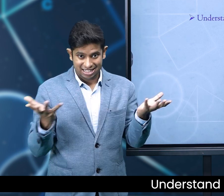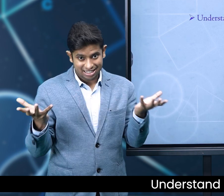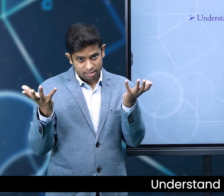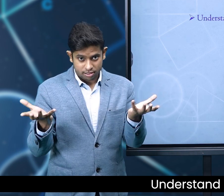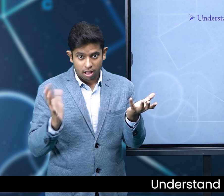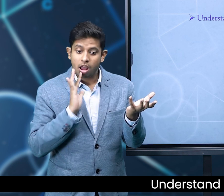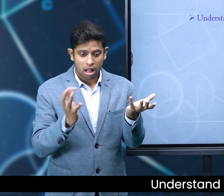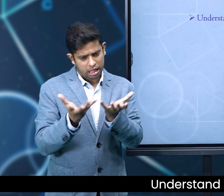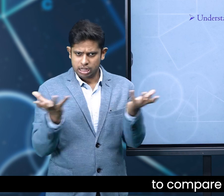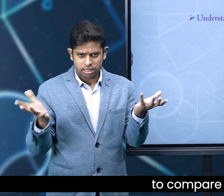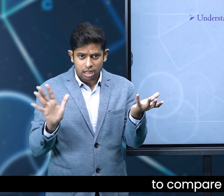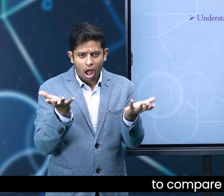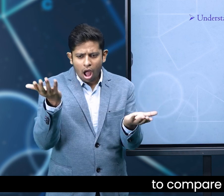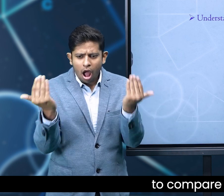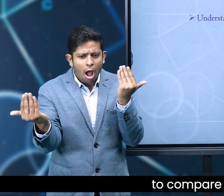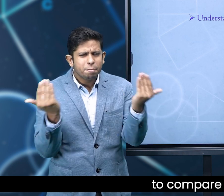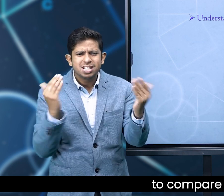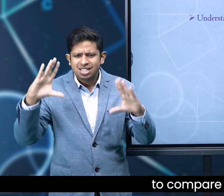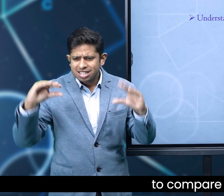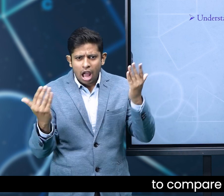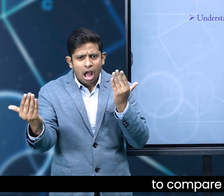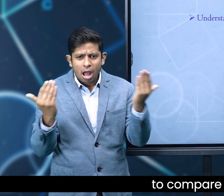understand how to use ratios to compare things in real life.